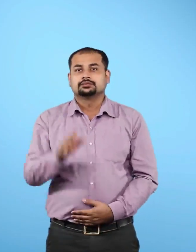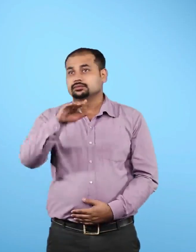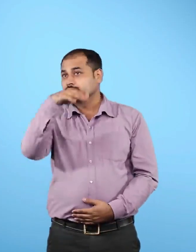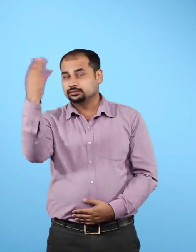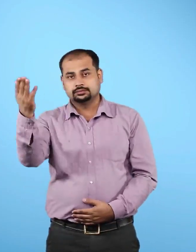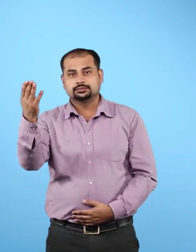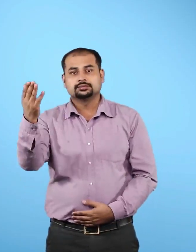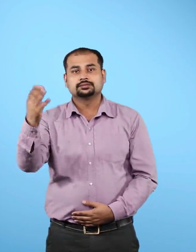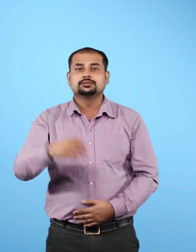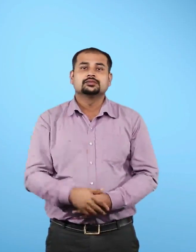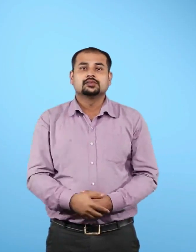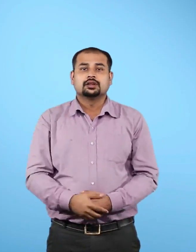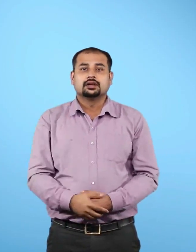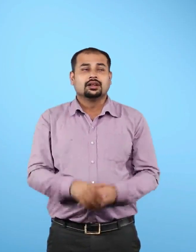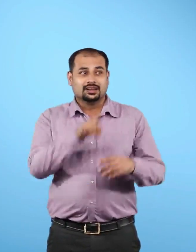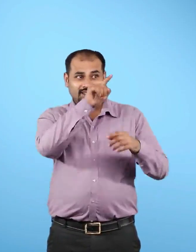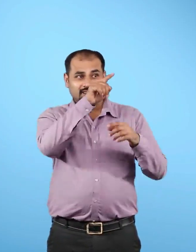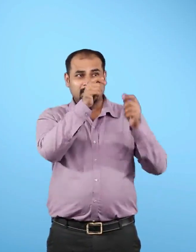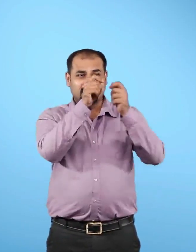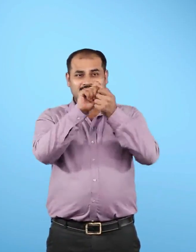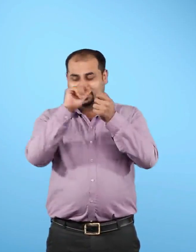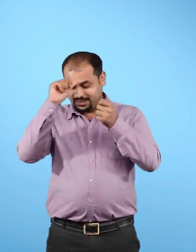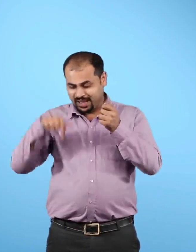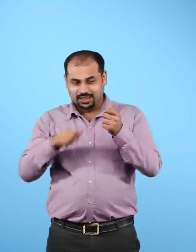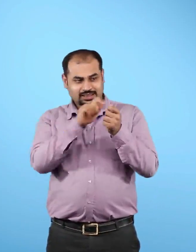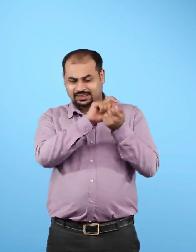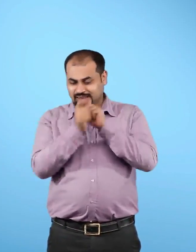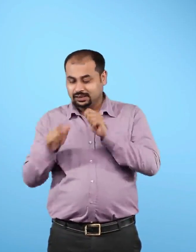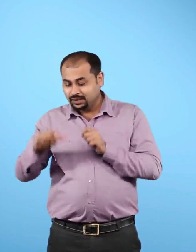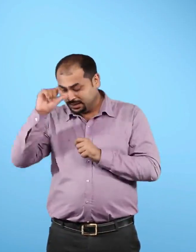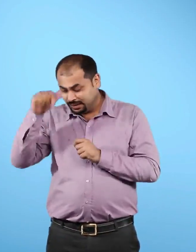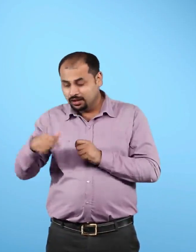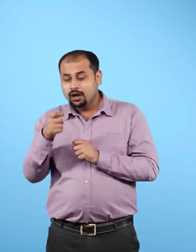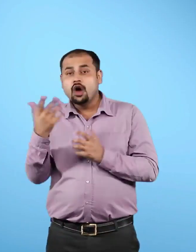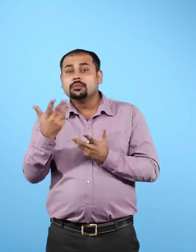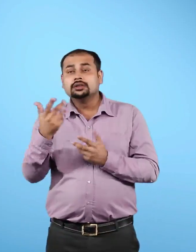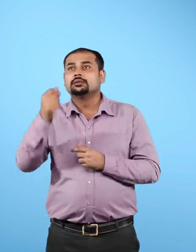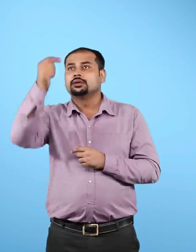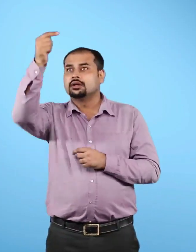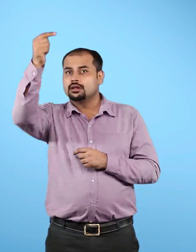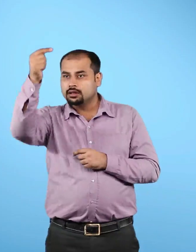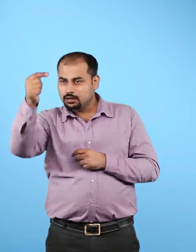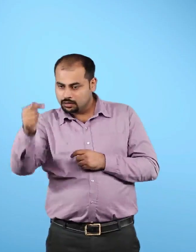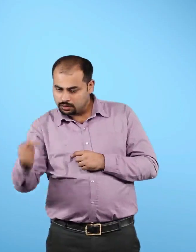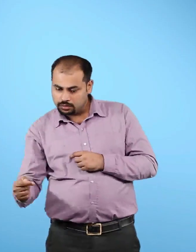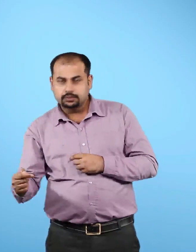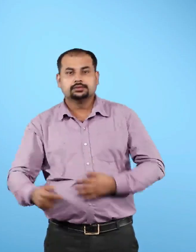Column 3, Changed into Indian rupees. To the right side of the page we